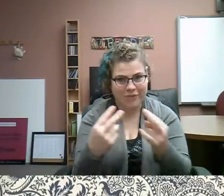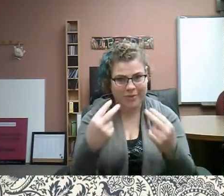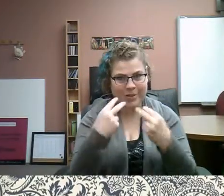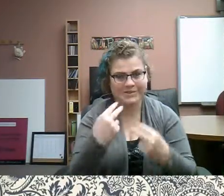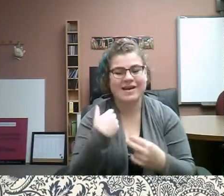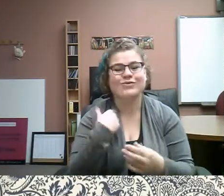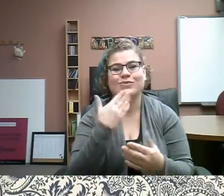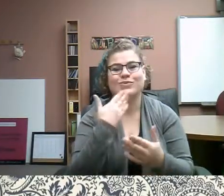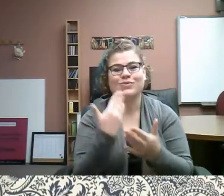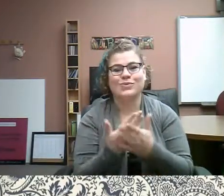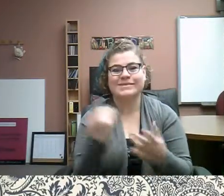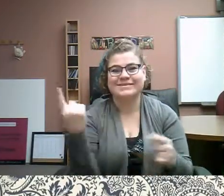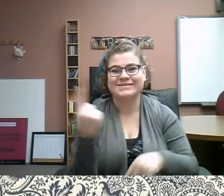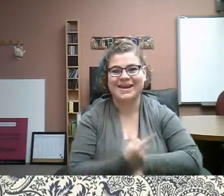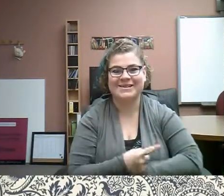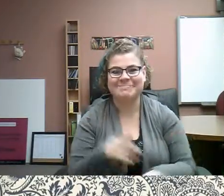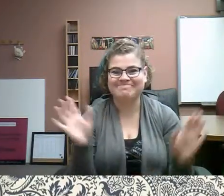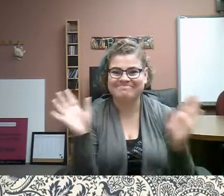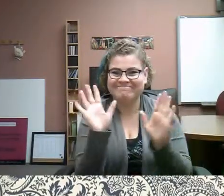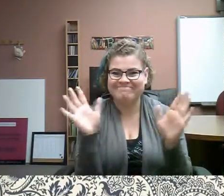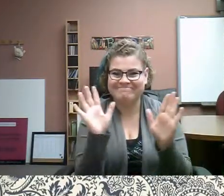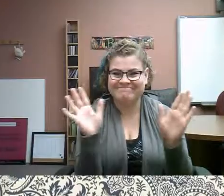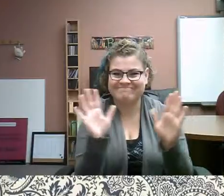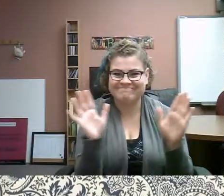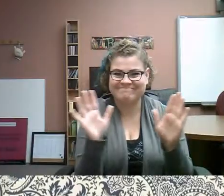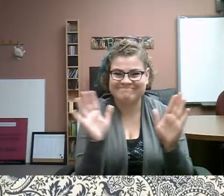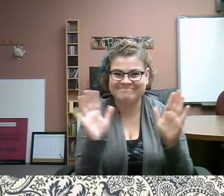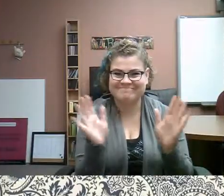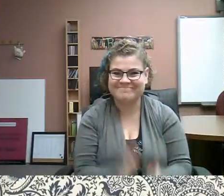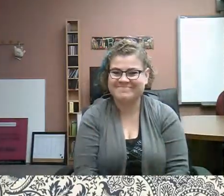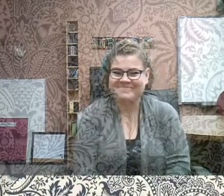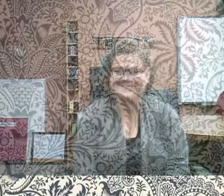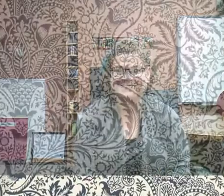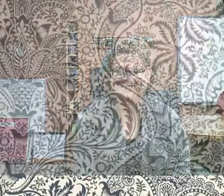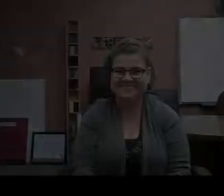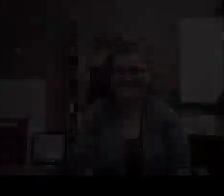whatever. Okay, so thank you again for watching and have a really good day. Bye.